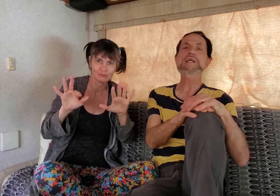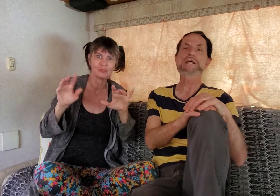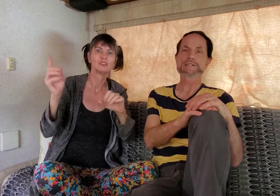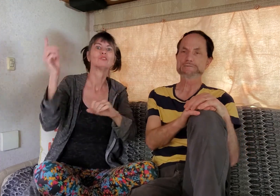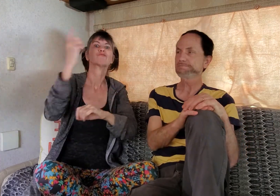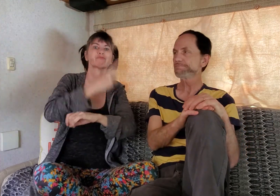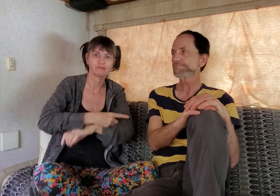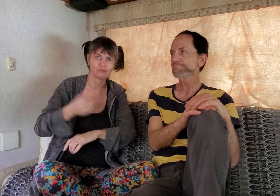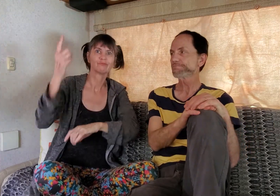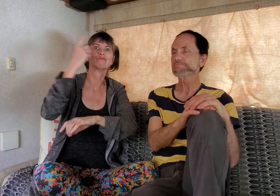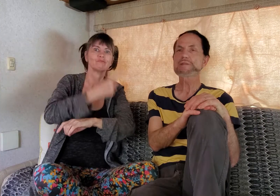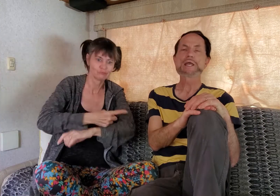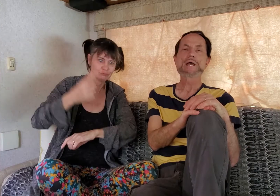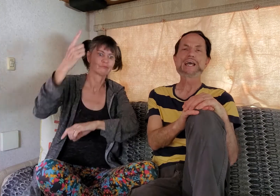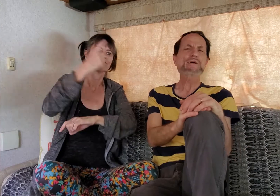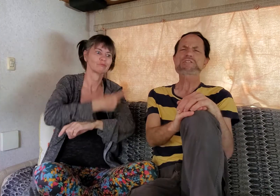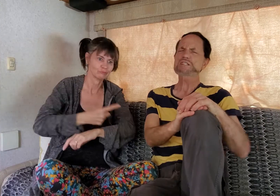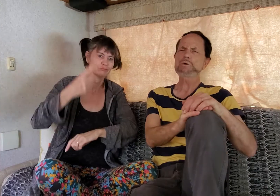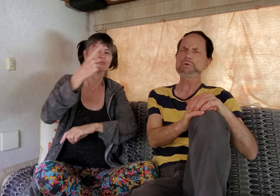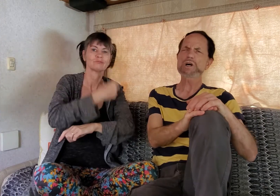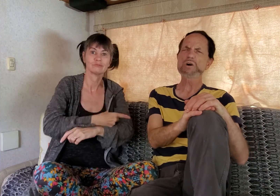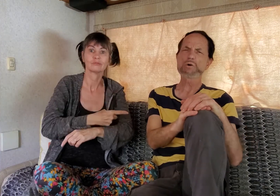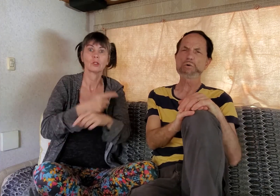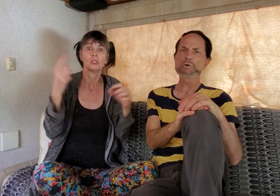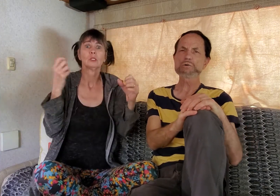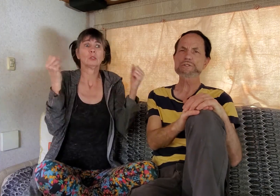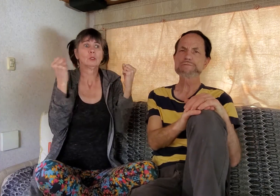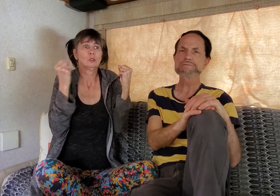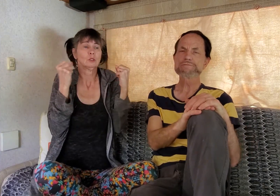end. And it was so cold.